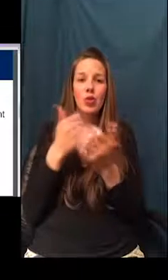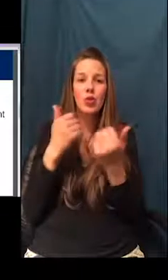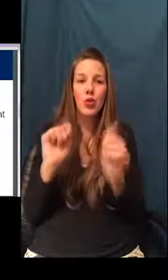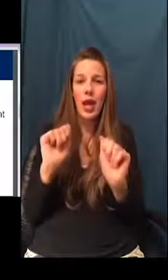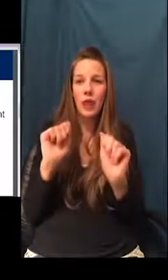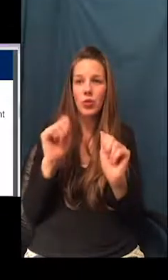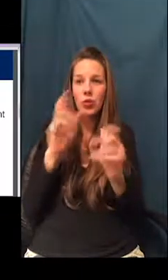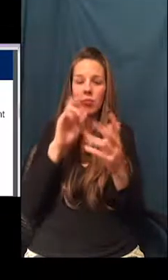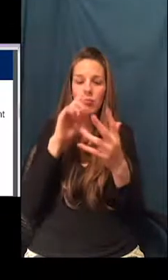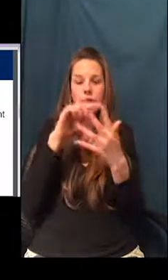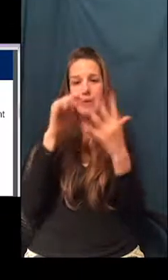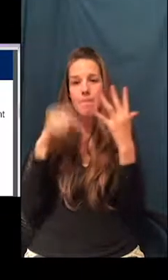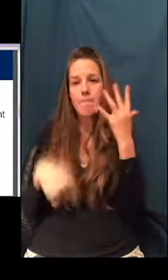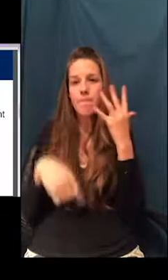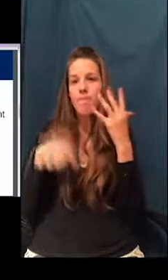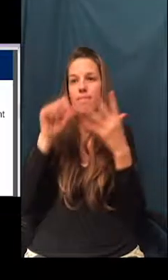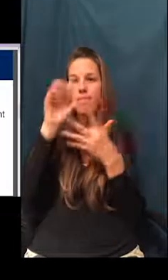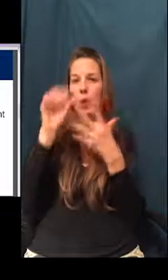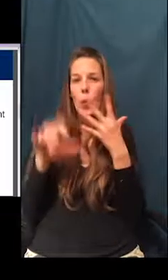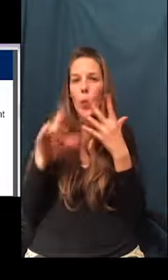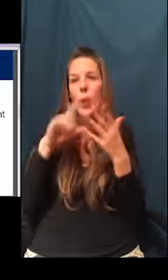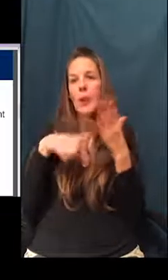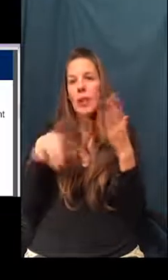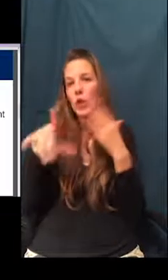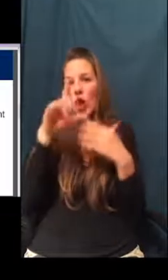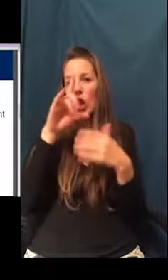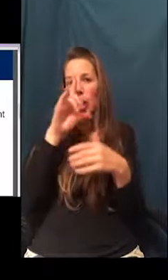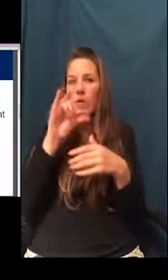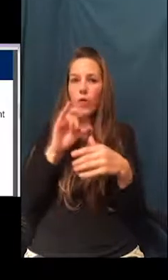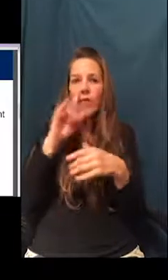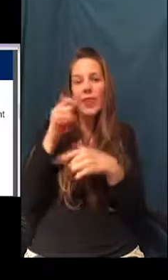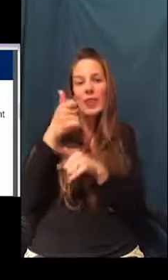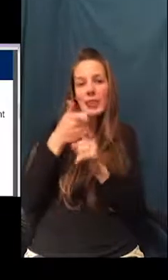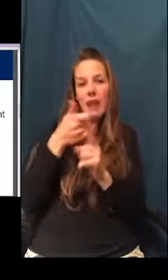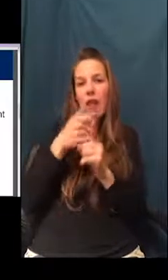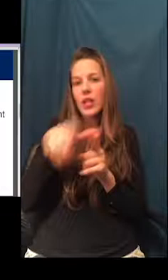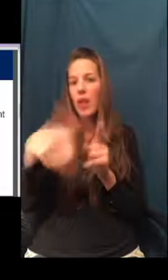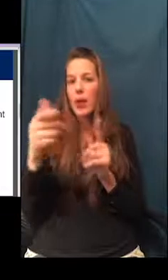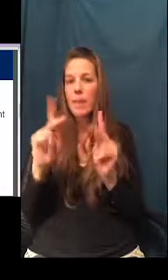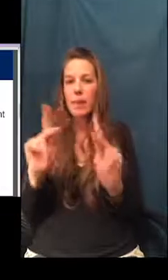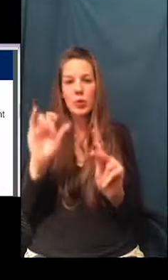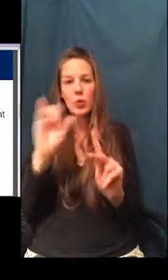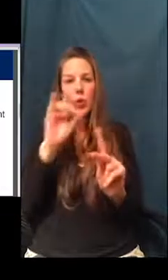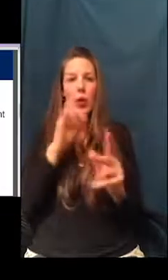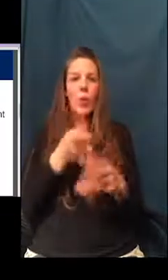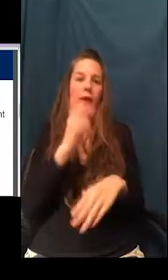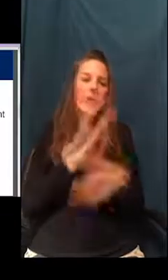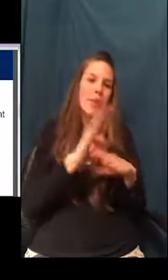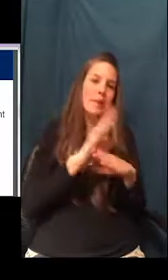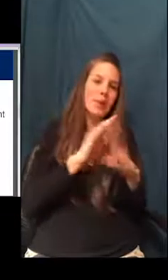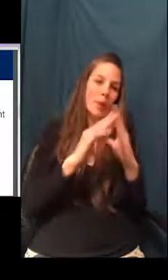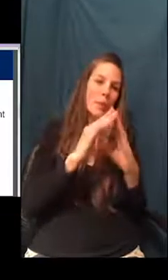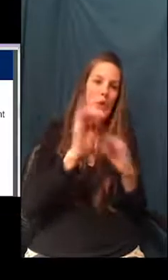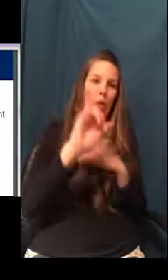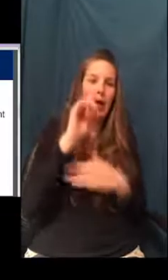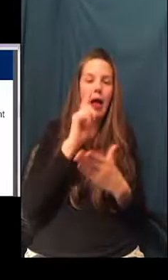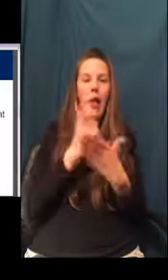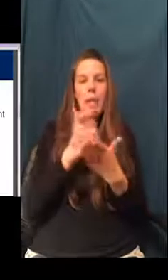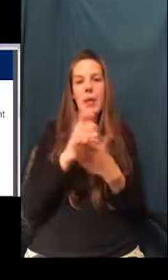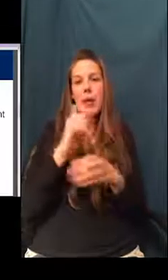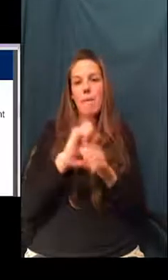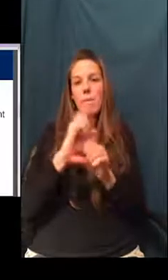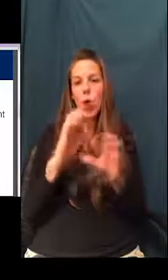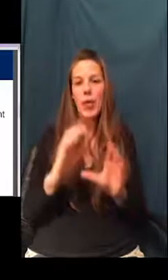what they might look out for themselves, with one another. And we're kind of putting together one for the business community on how they can help